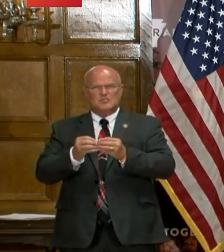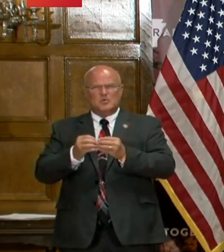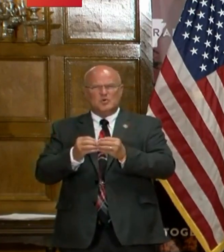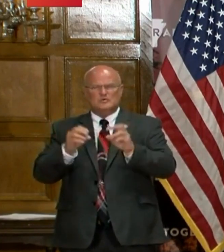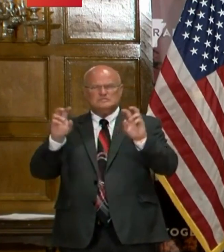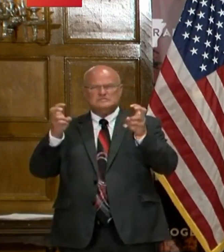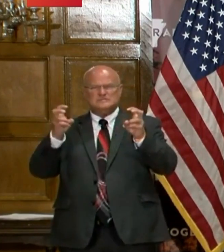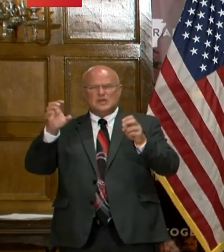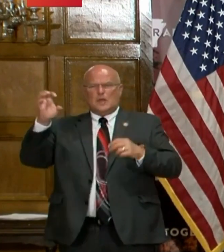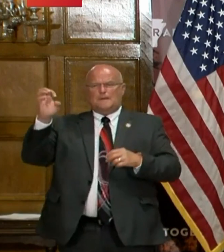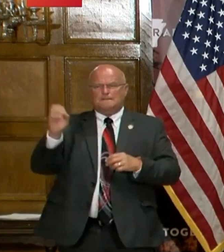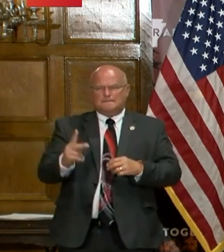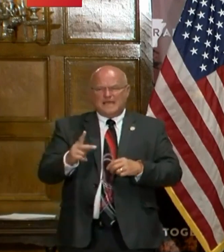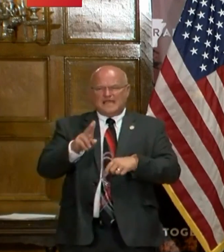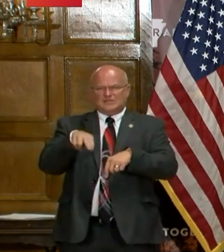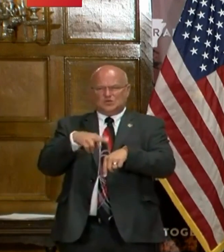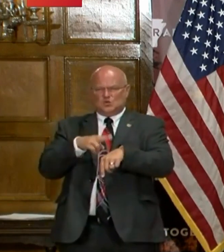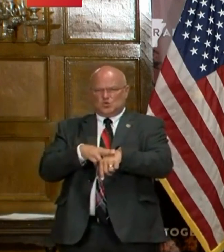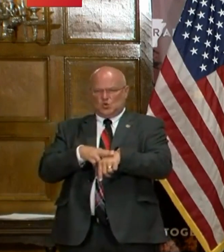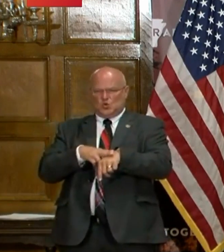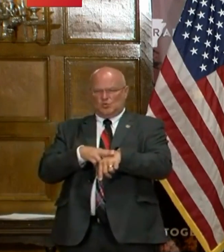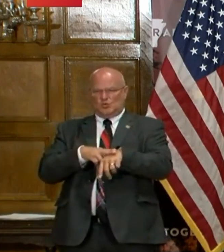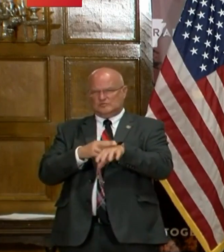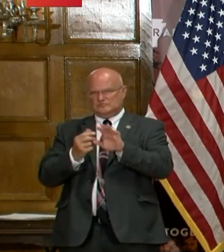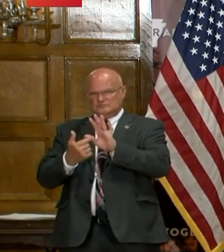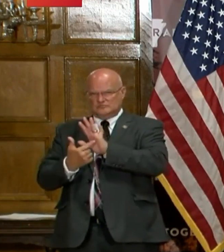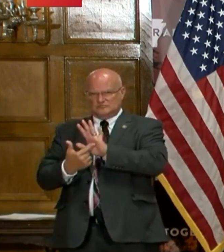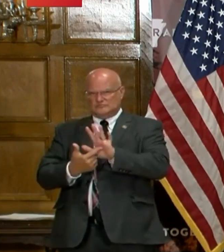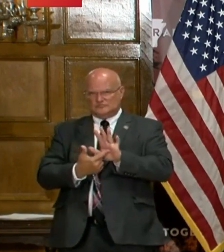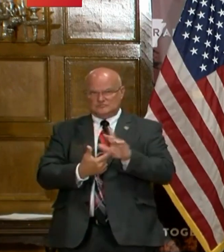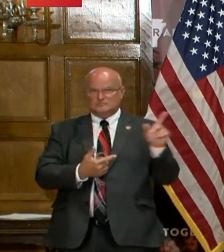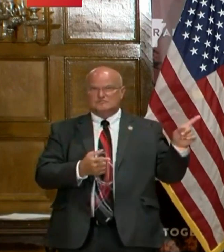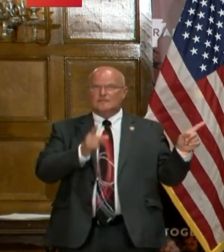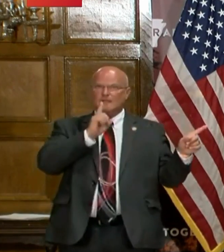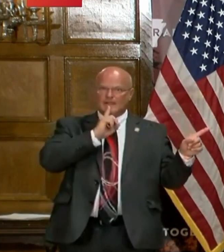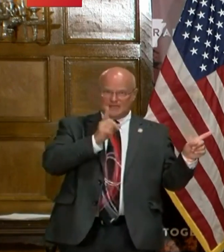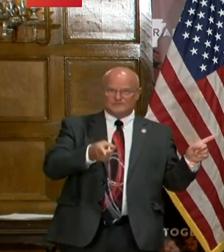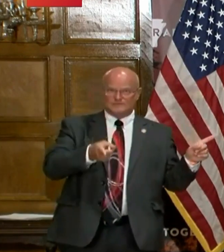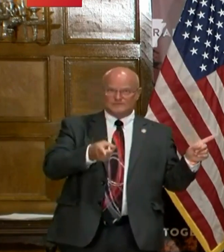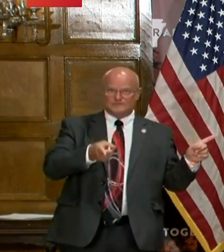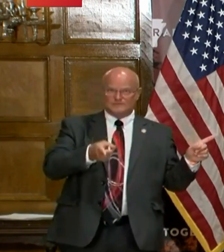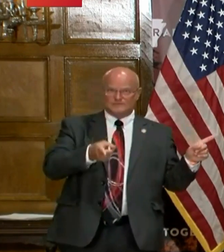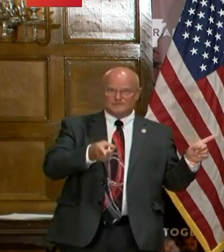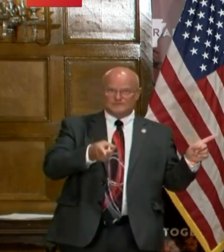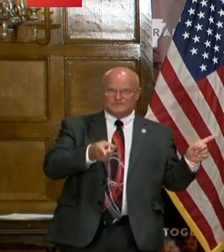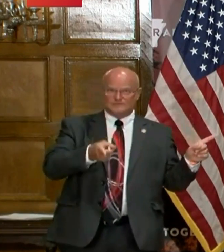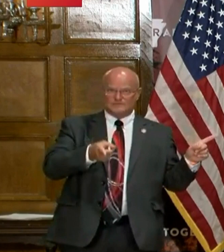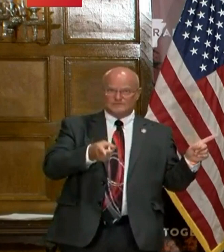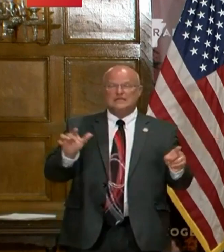Absolutely. It's the same way of lifting some of the restrictions on restaurants and